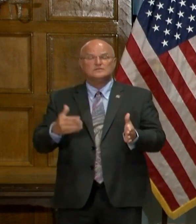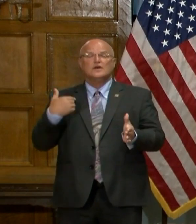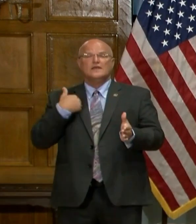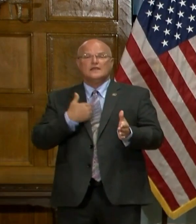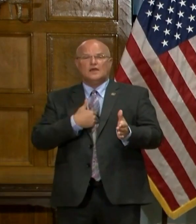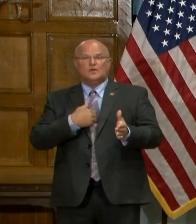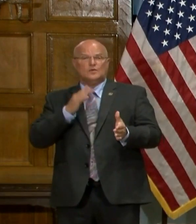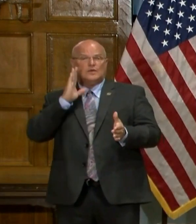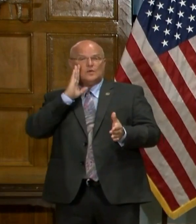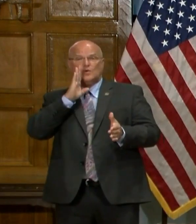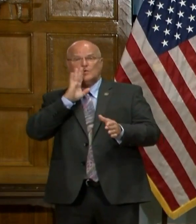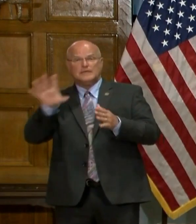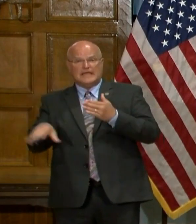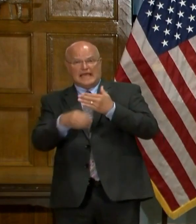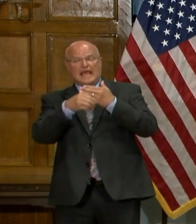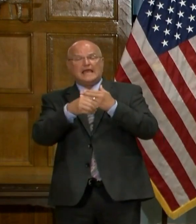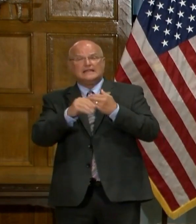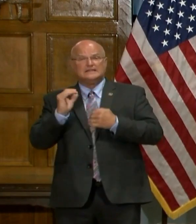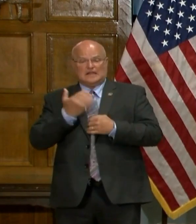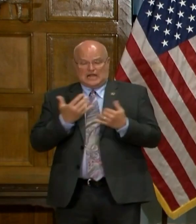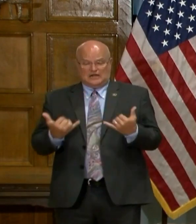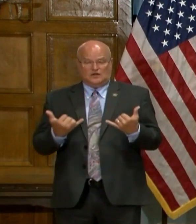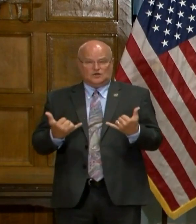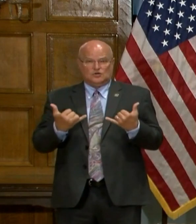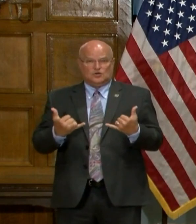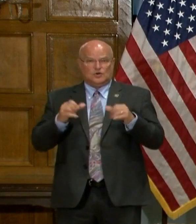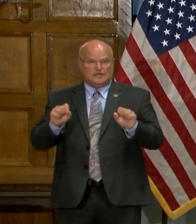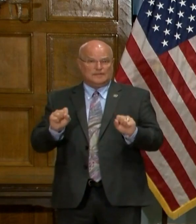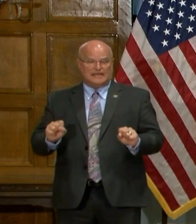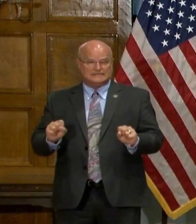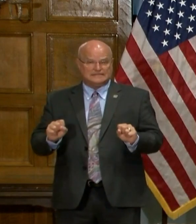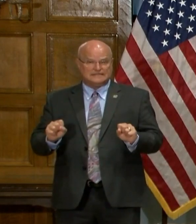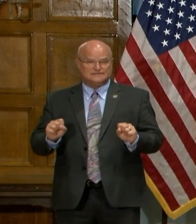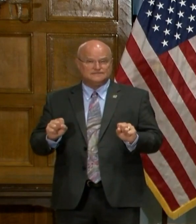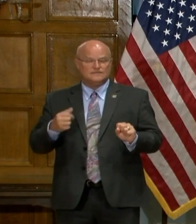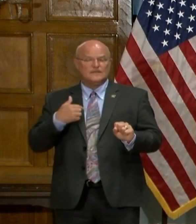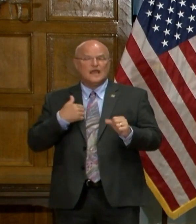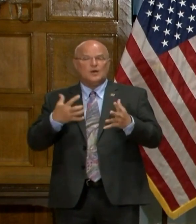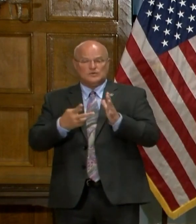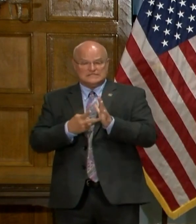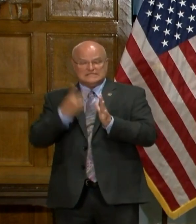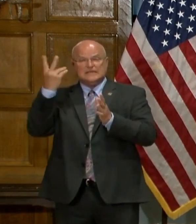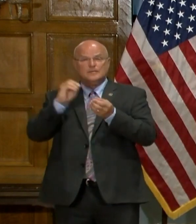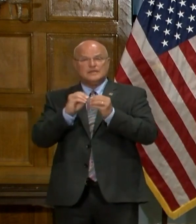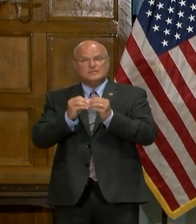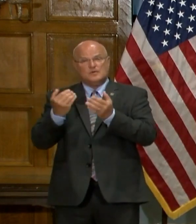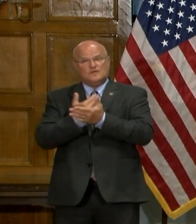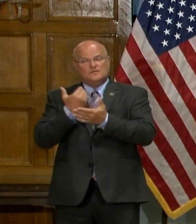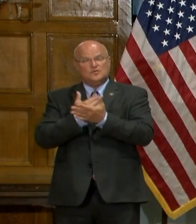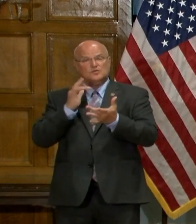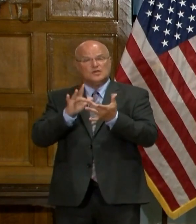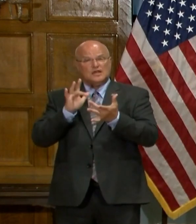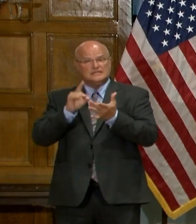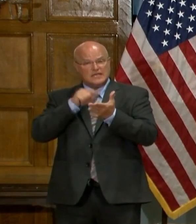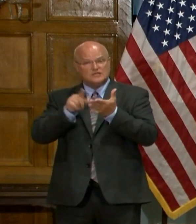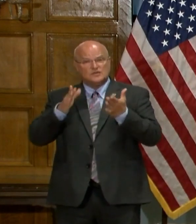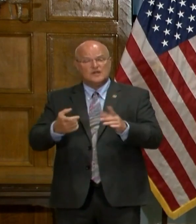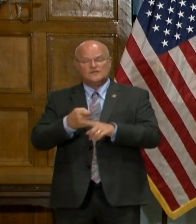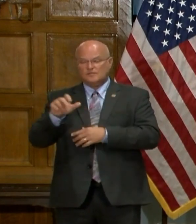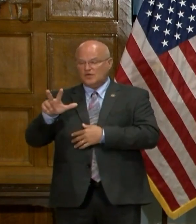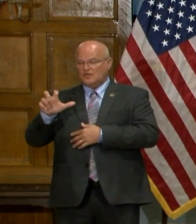we are going to be adding to our current capacity. I want to double the number of new contact tracers